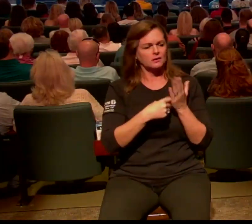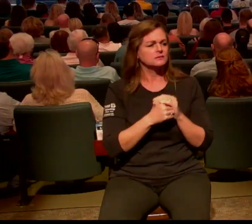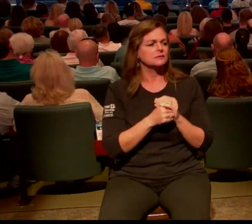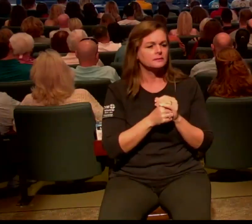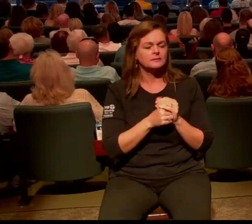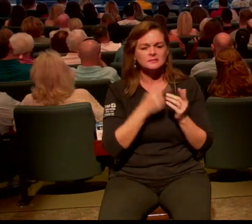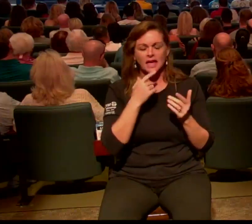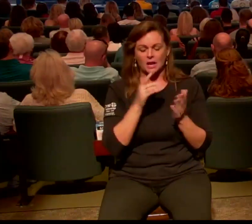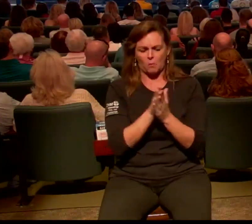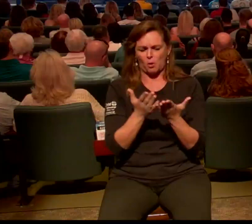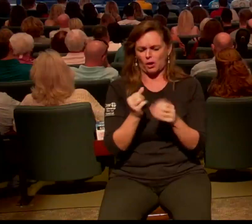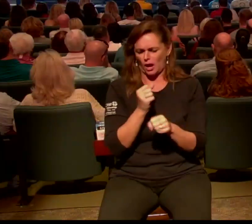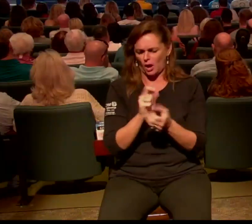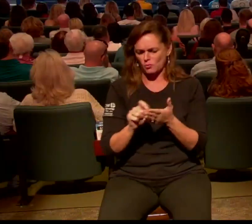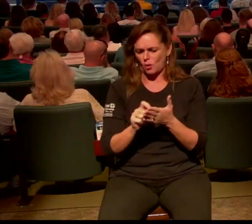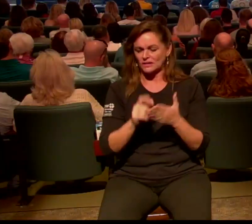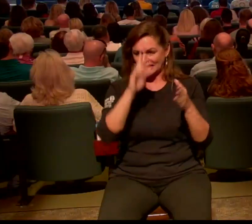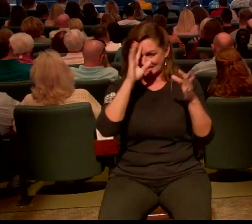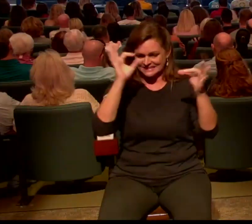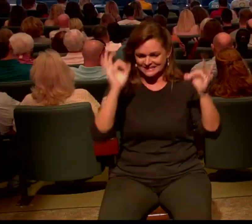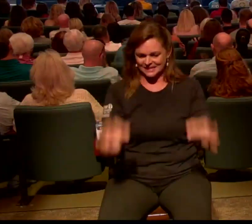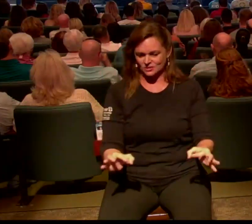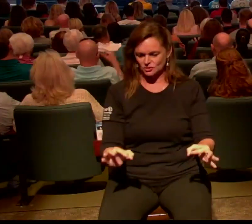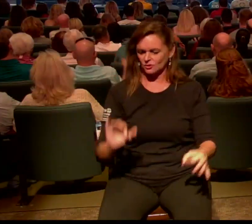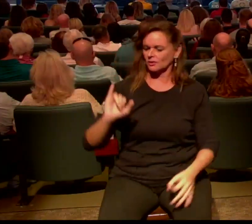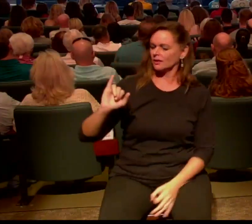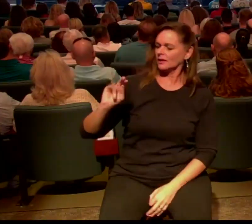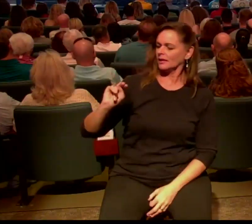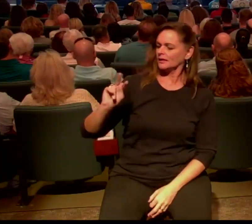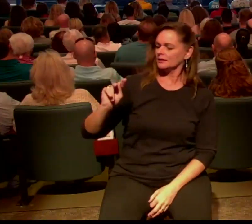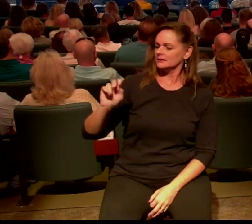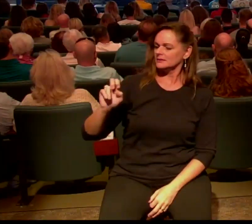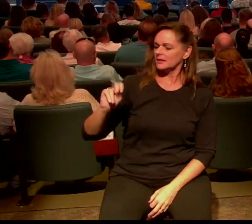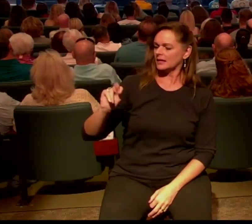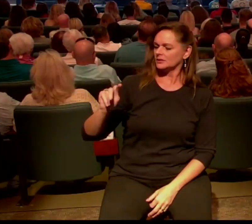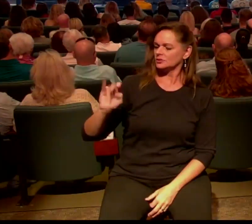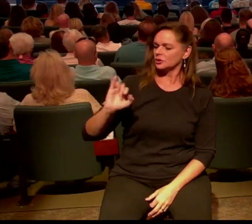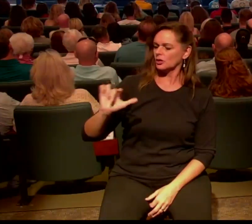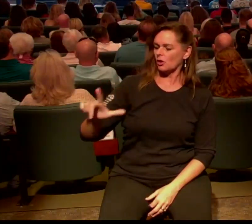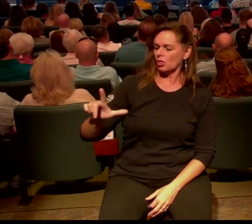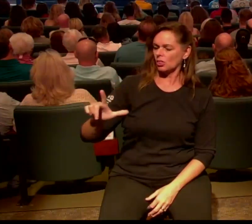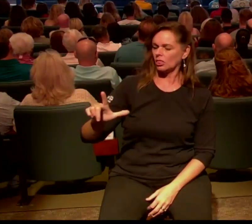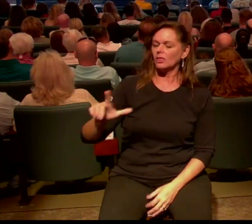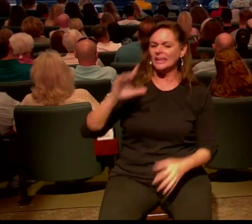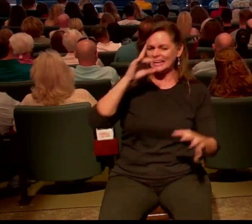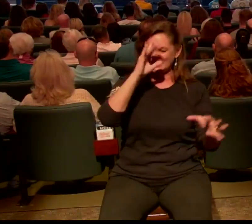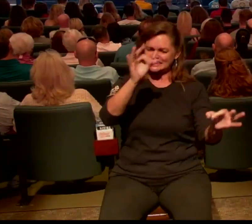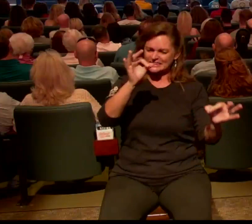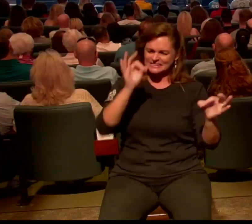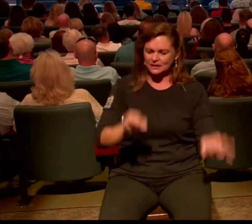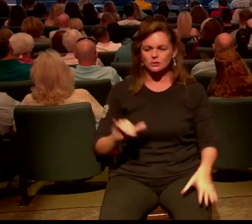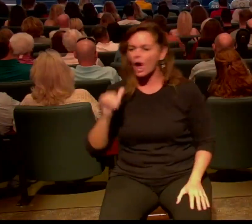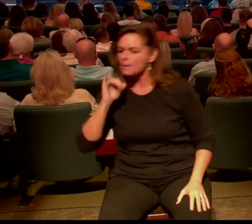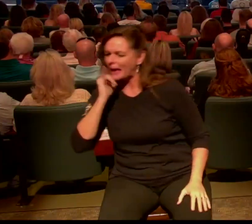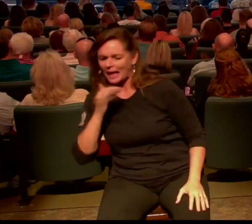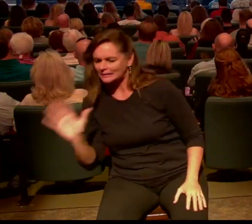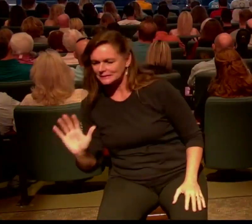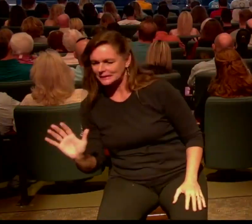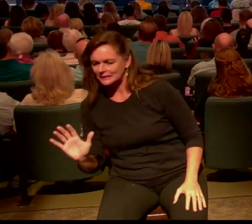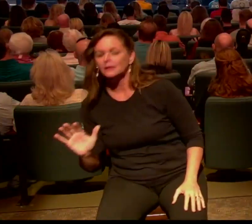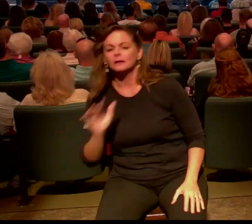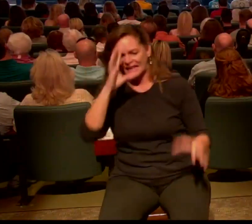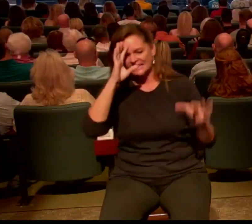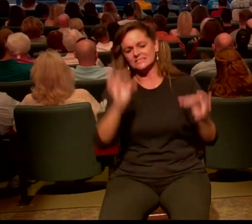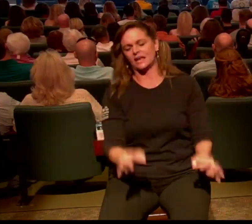that I wrote a few years ago called Intentional Living. And it's such a profound thought that we have to